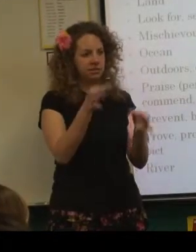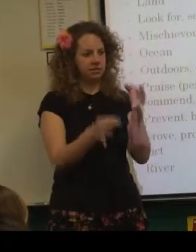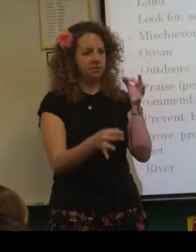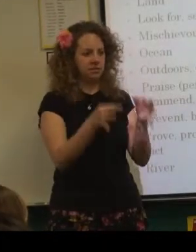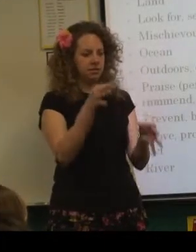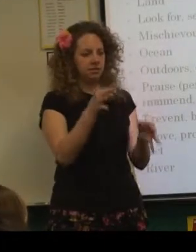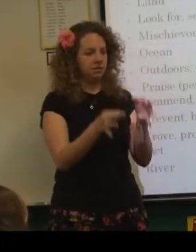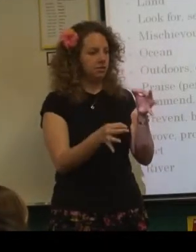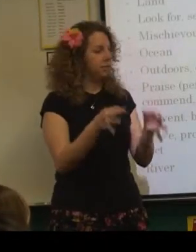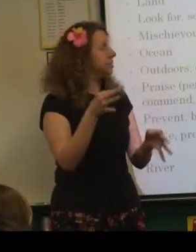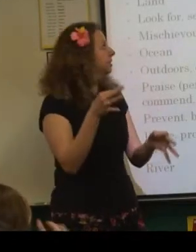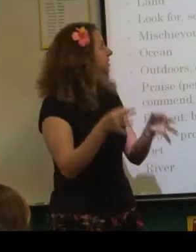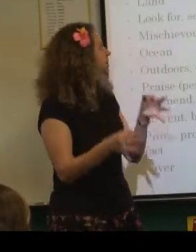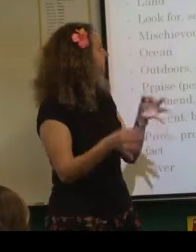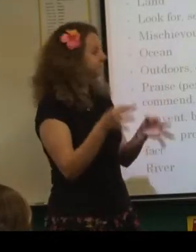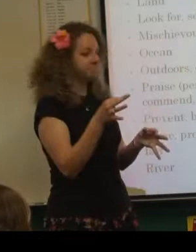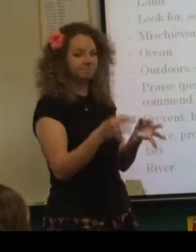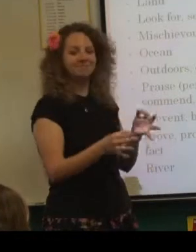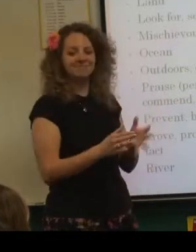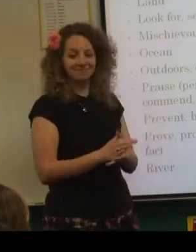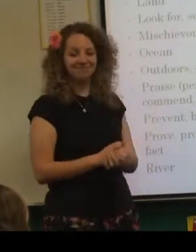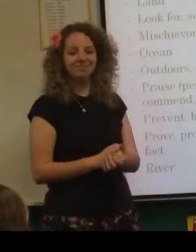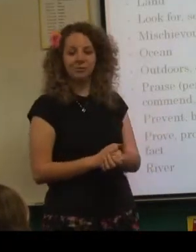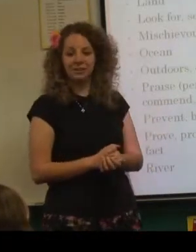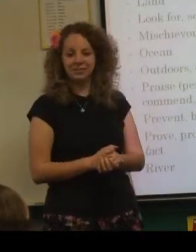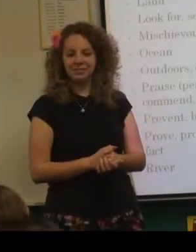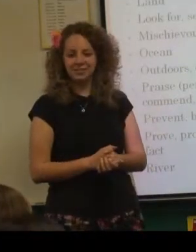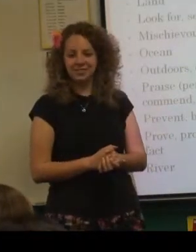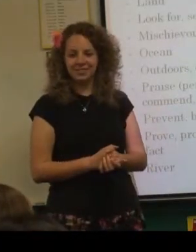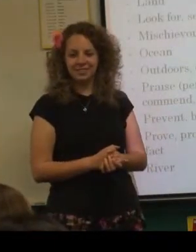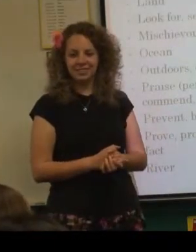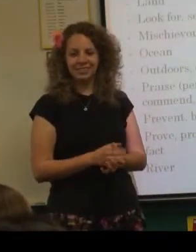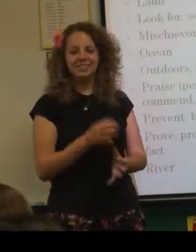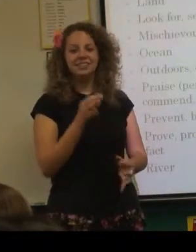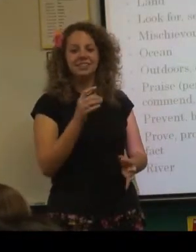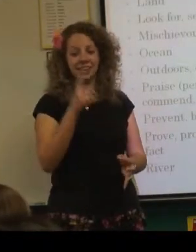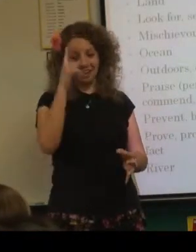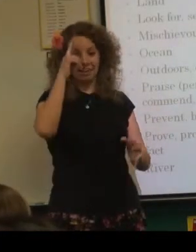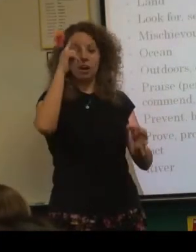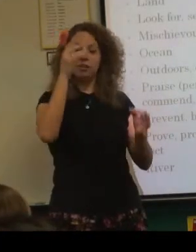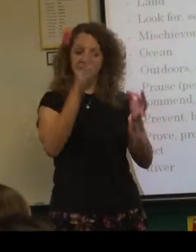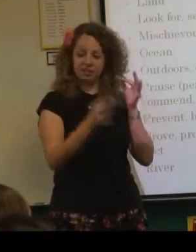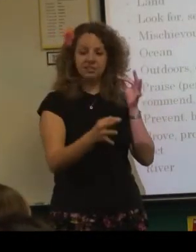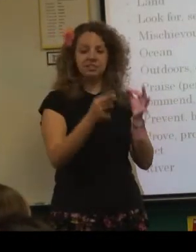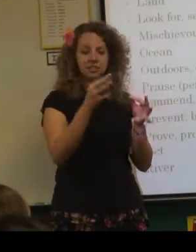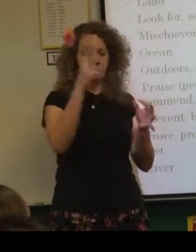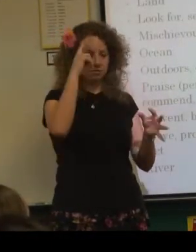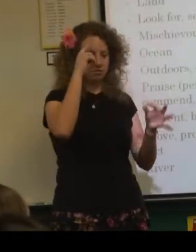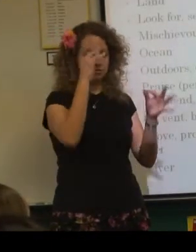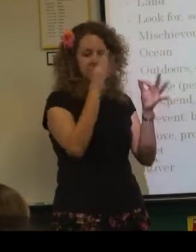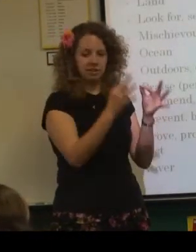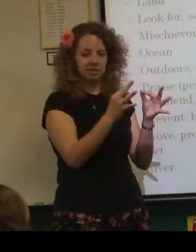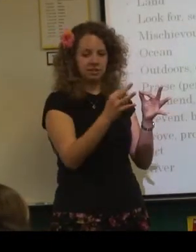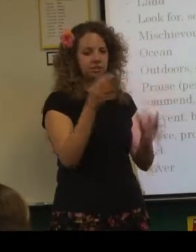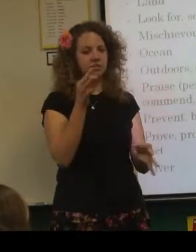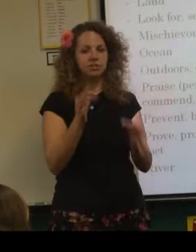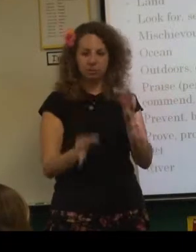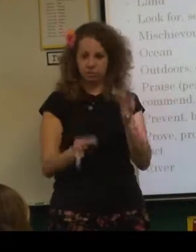balances, something like that. What? Like decision. Yeah. Oh yeah, like decision. Decision in the